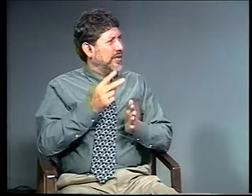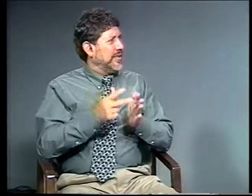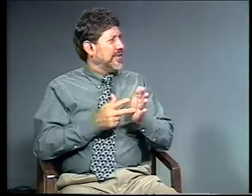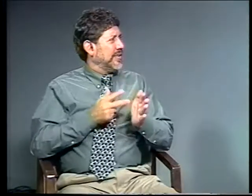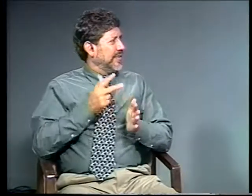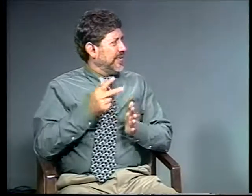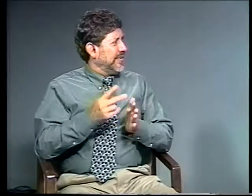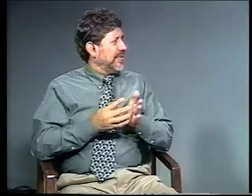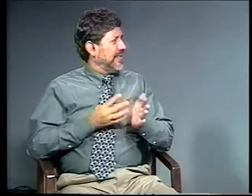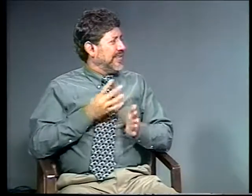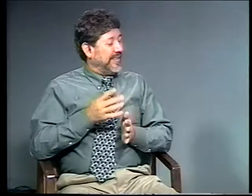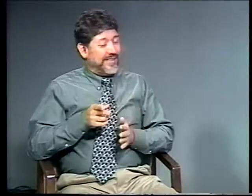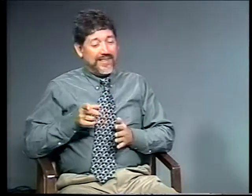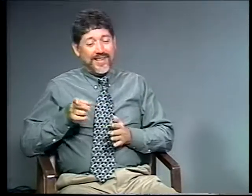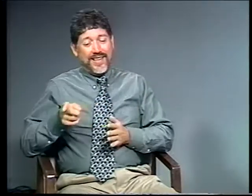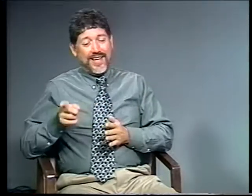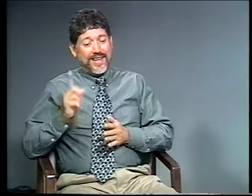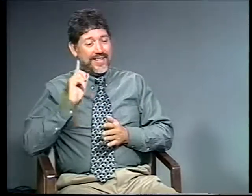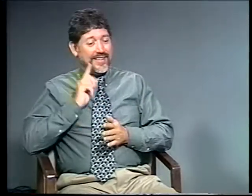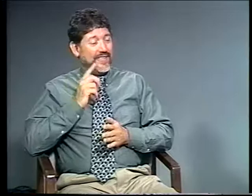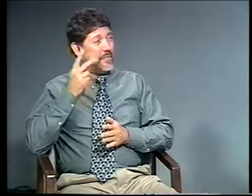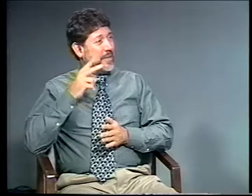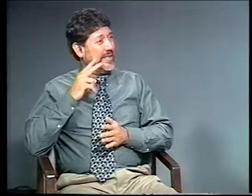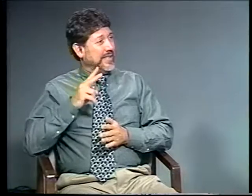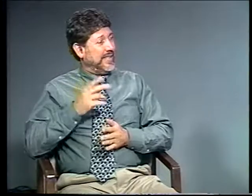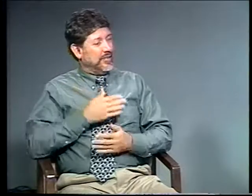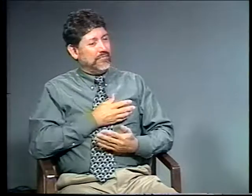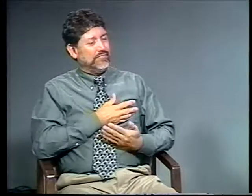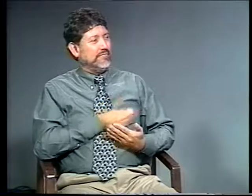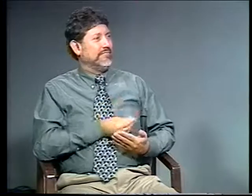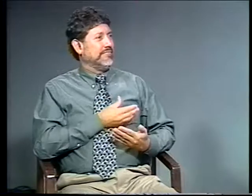Language, was not certified, so they couldn't be paid.